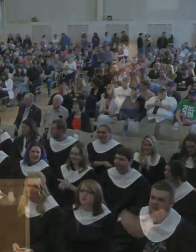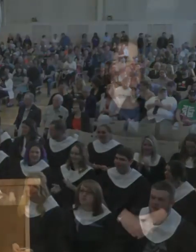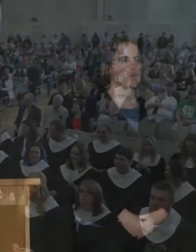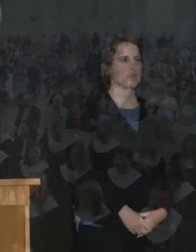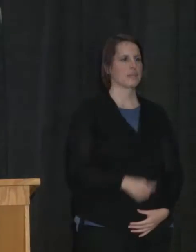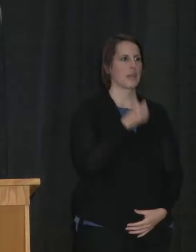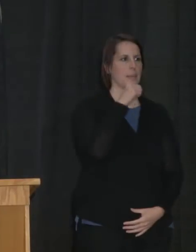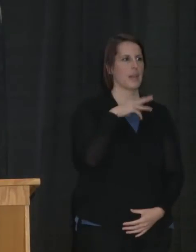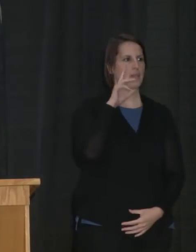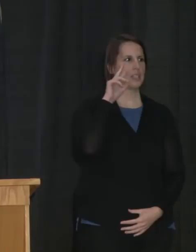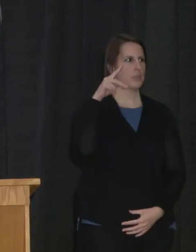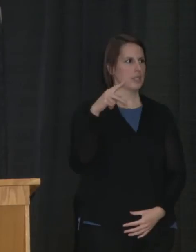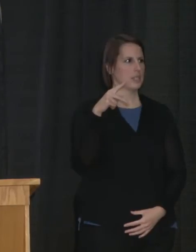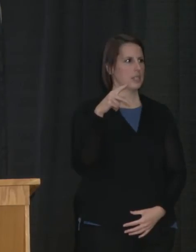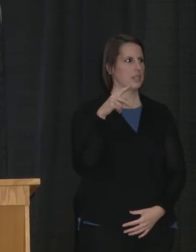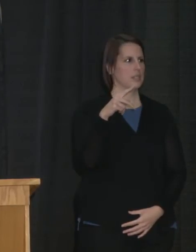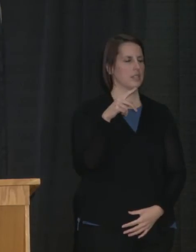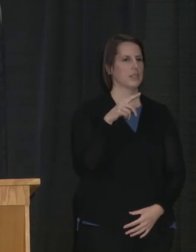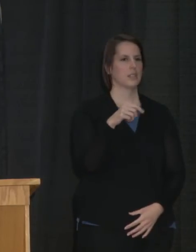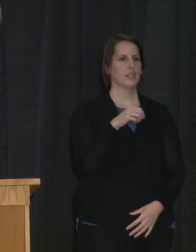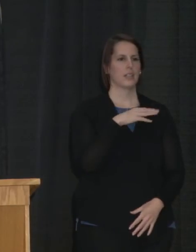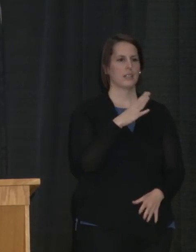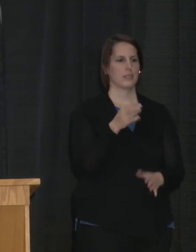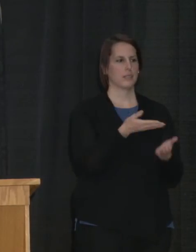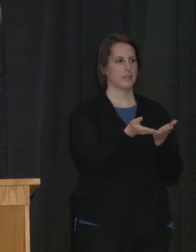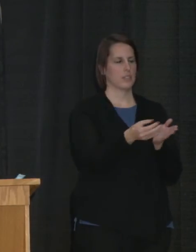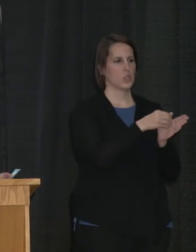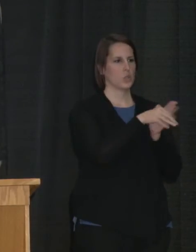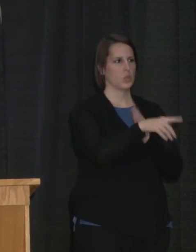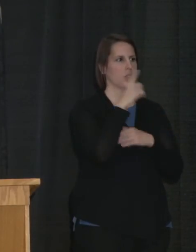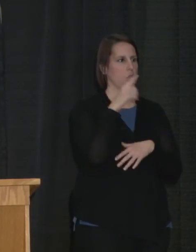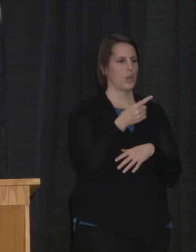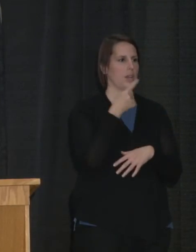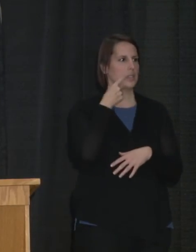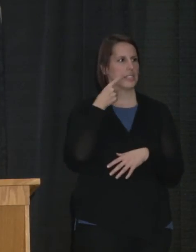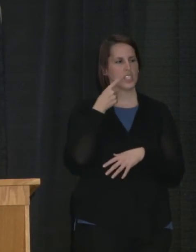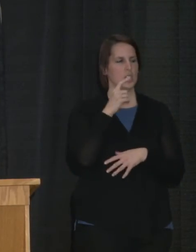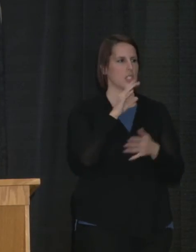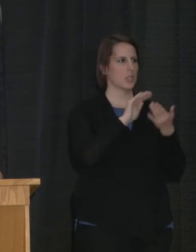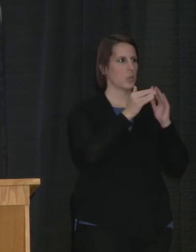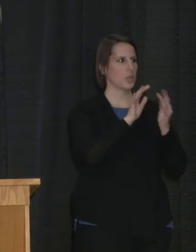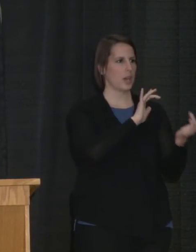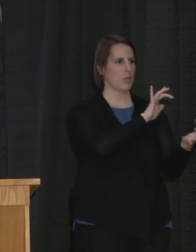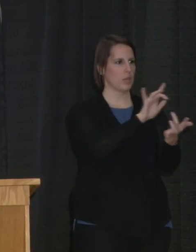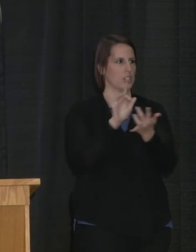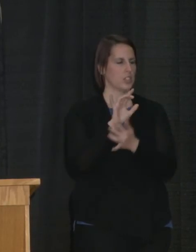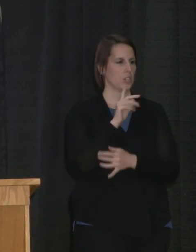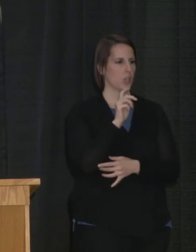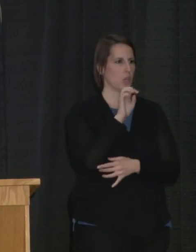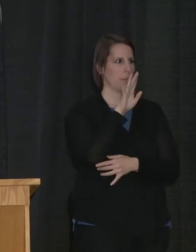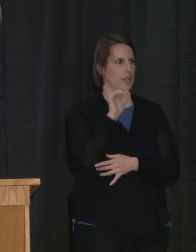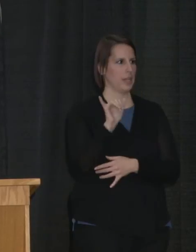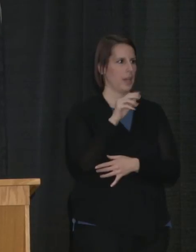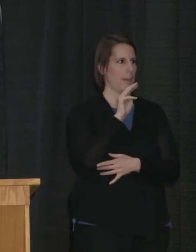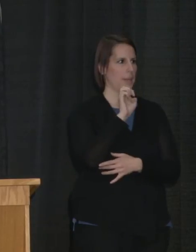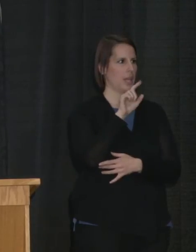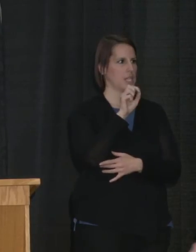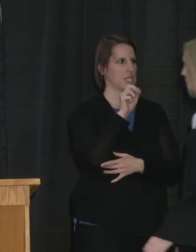Madam Vice President, the candidates for the Advanced Diploma in Addictions Community Outreach. Kirby Melanson,